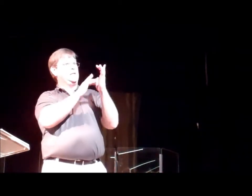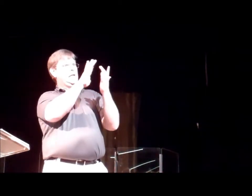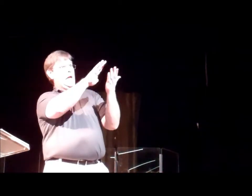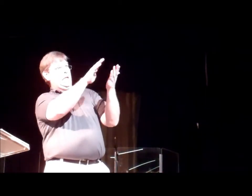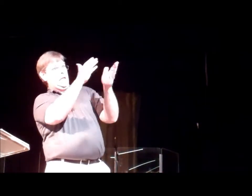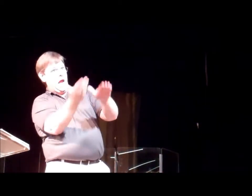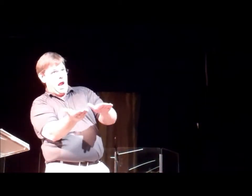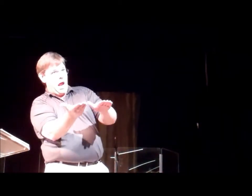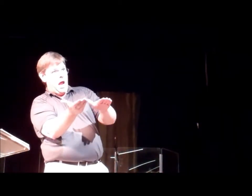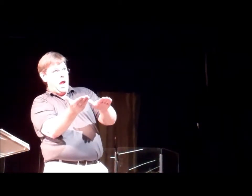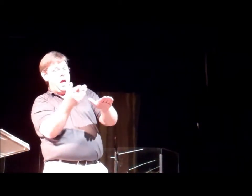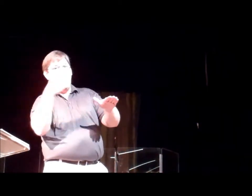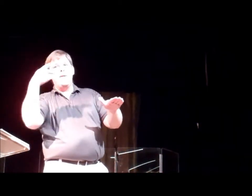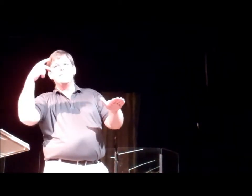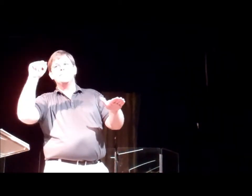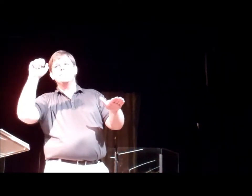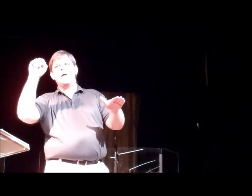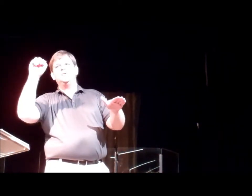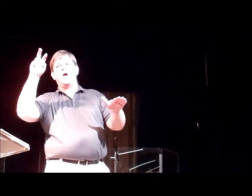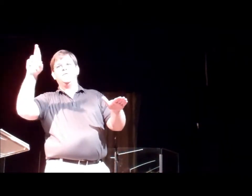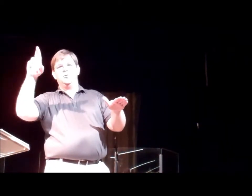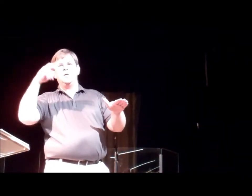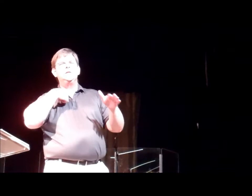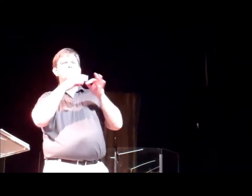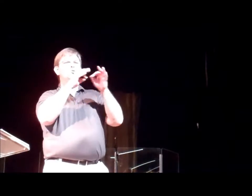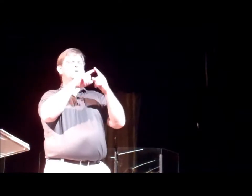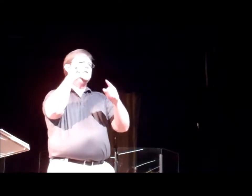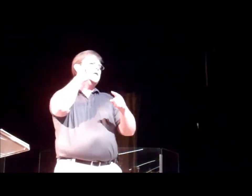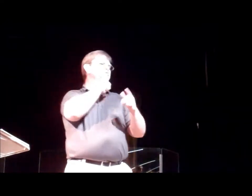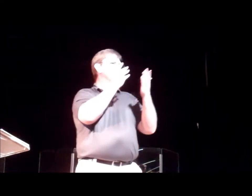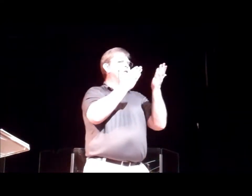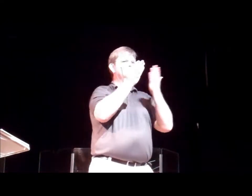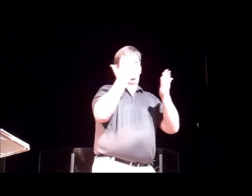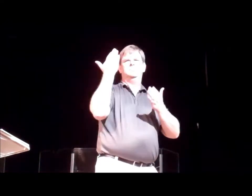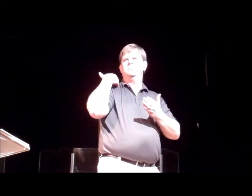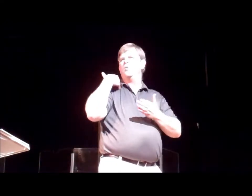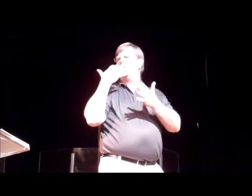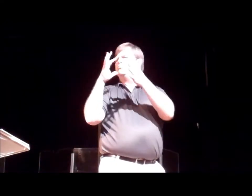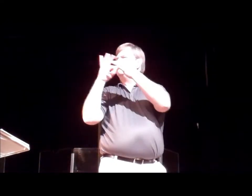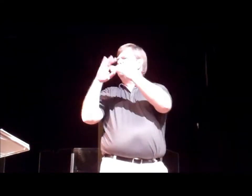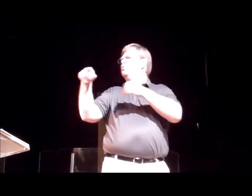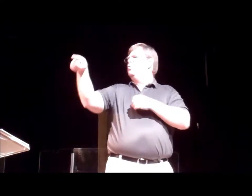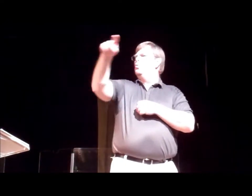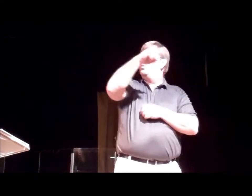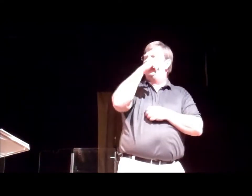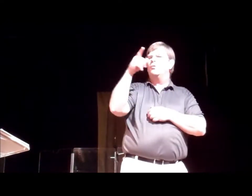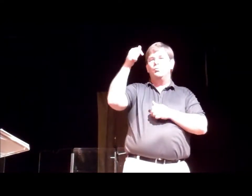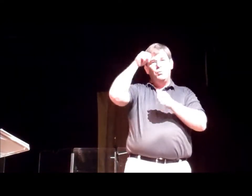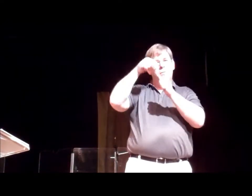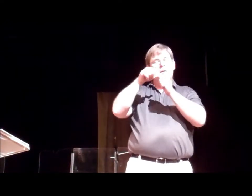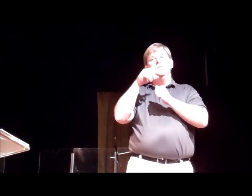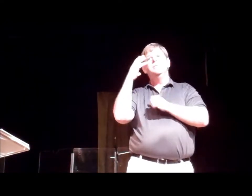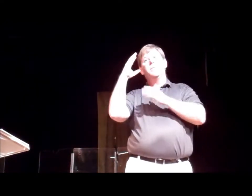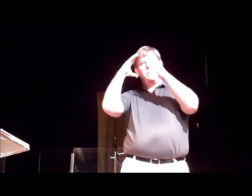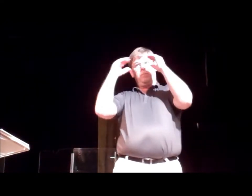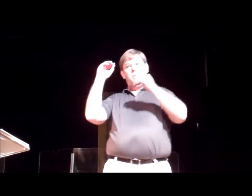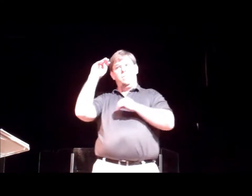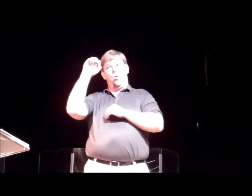was the significance of that? His death coincided with Passover. And I've explained this to the deaf congregation before.